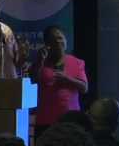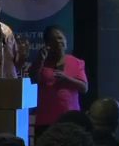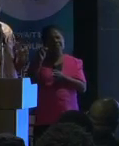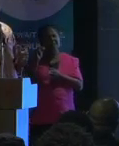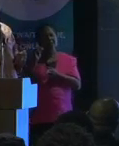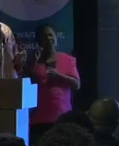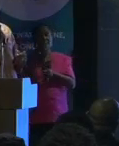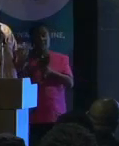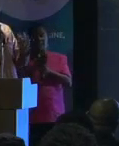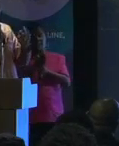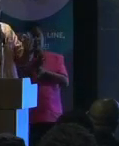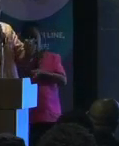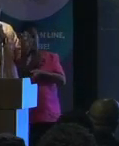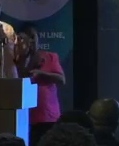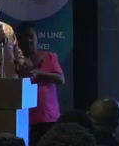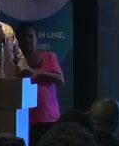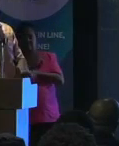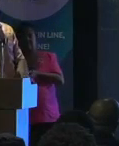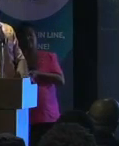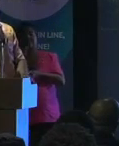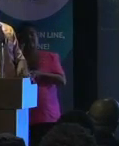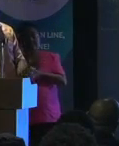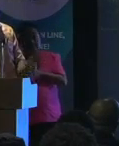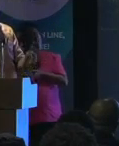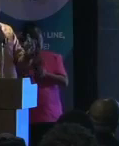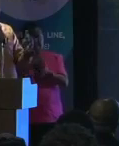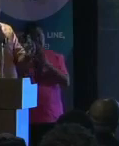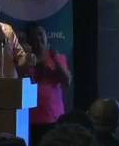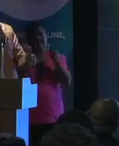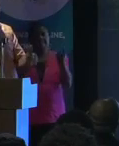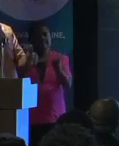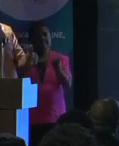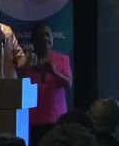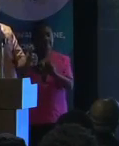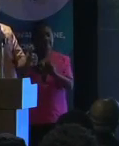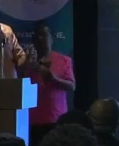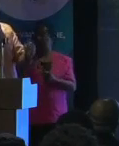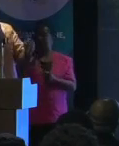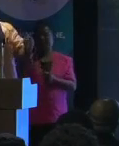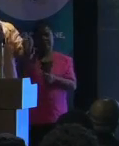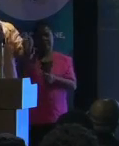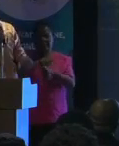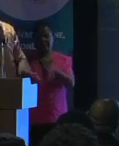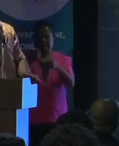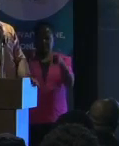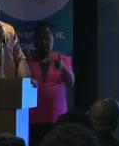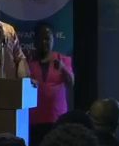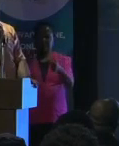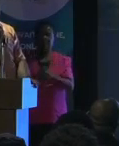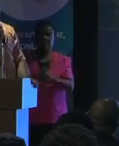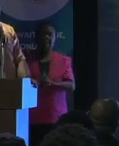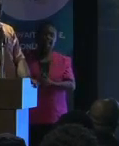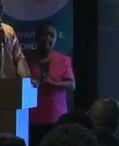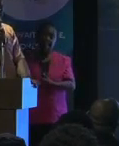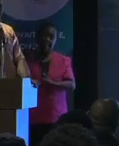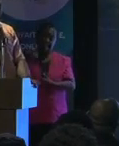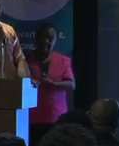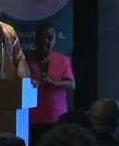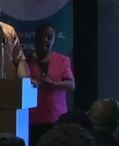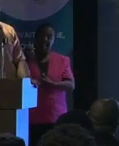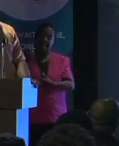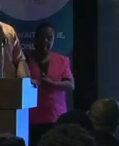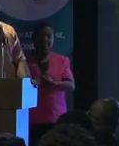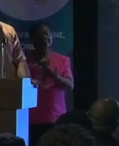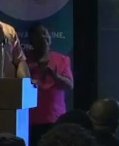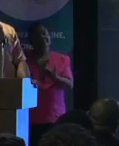employer's obligation that they have to do the right thing. If they don't do the right thing, then they will the person at the